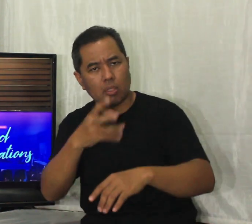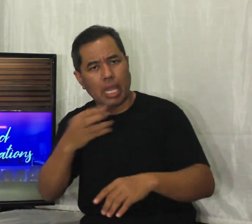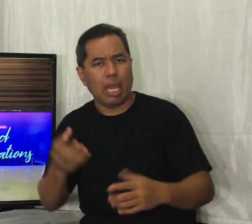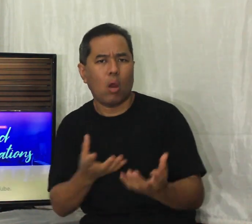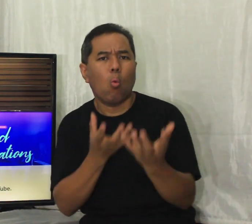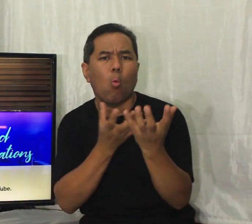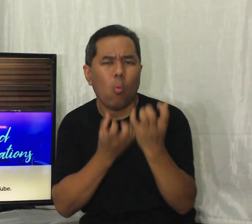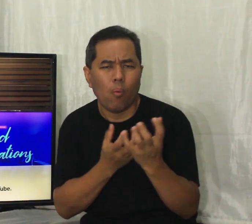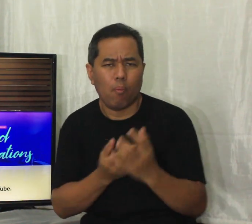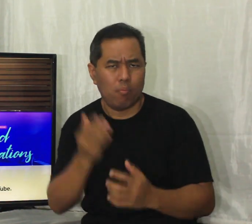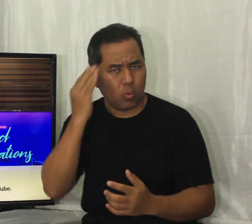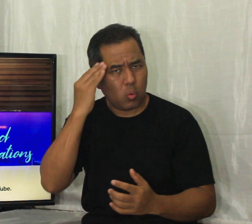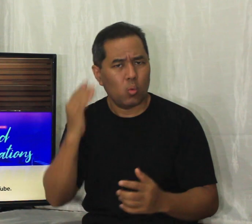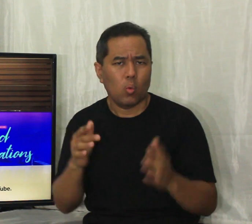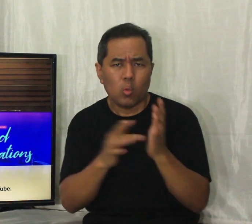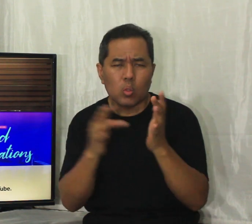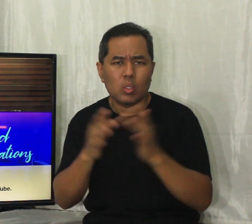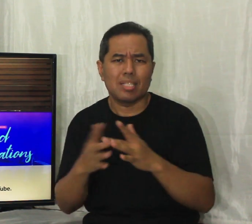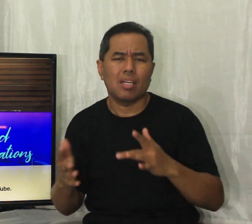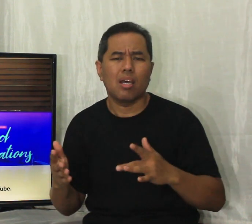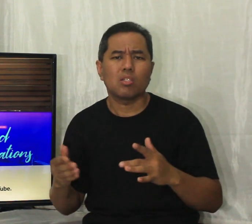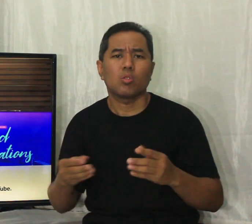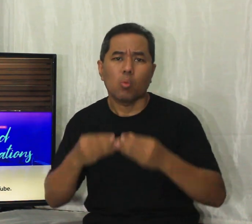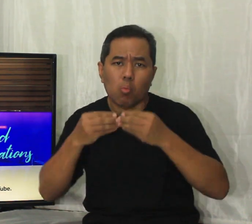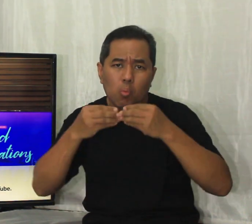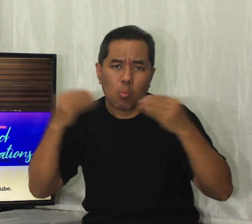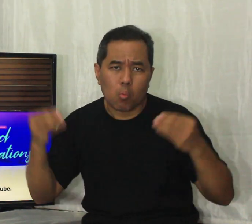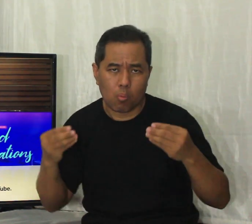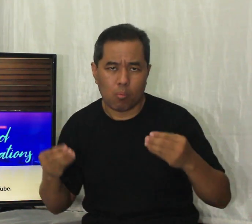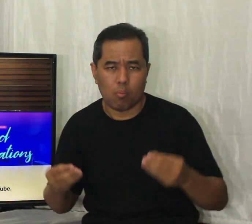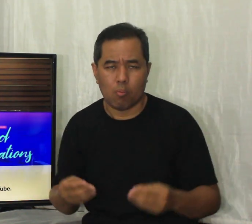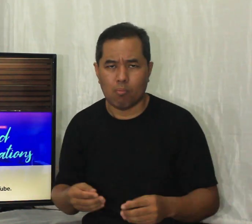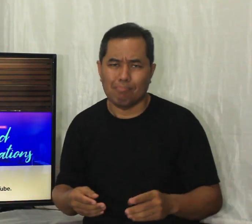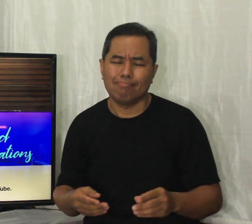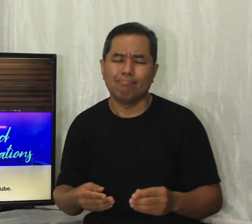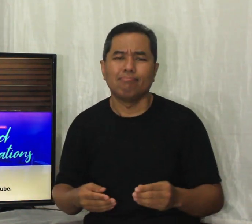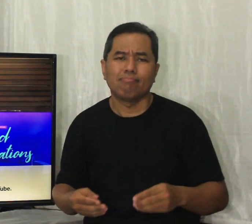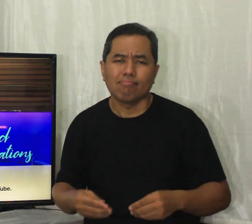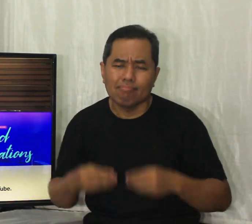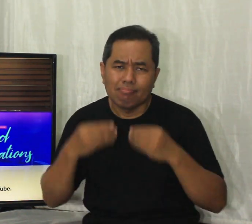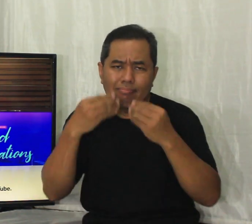Jesus more, please visit and message us at our website,